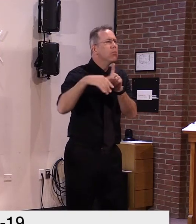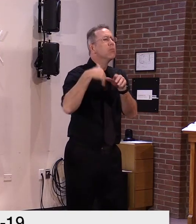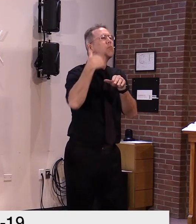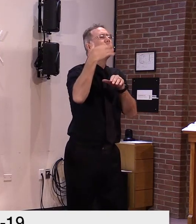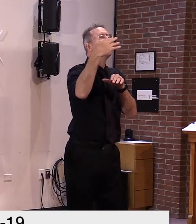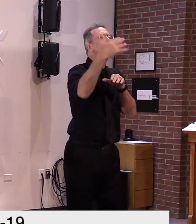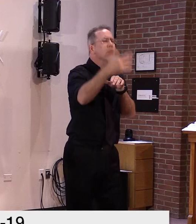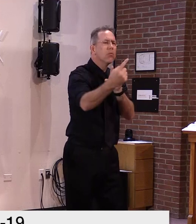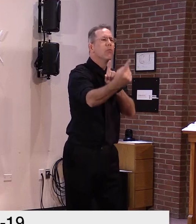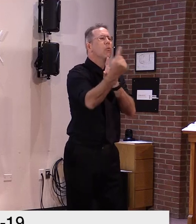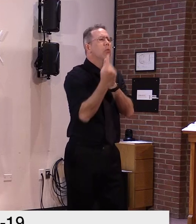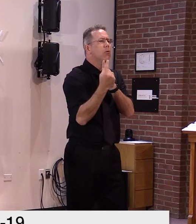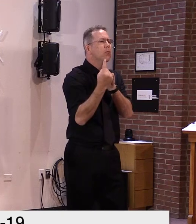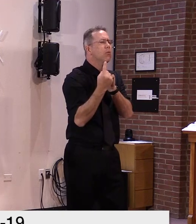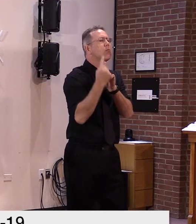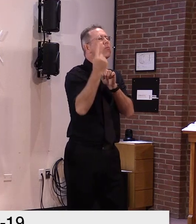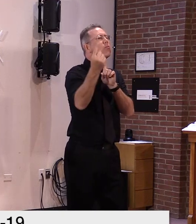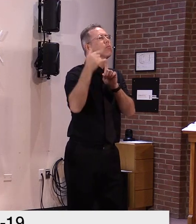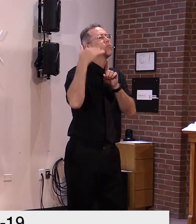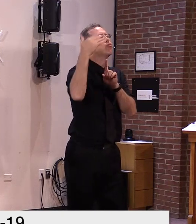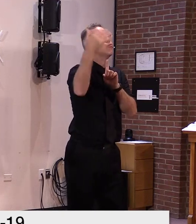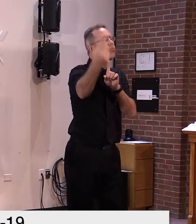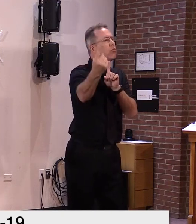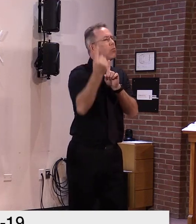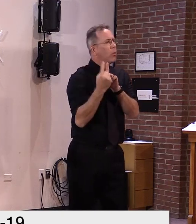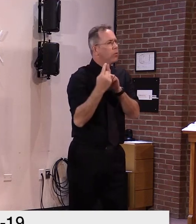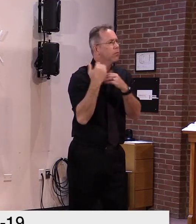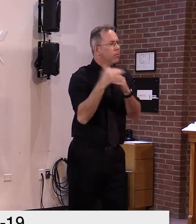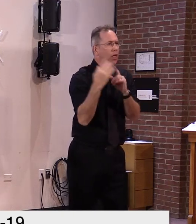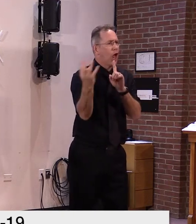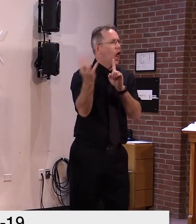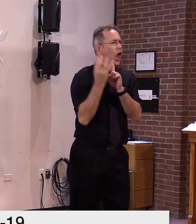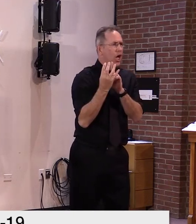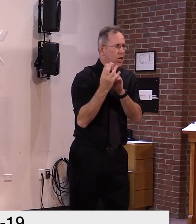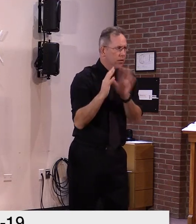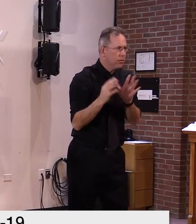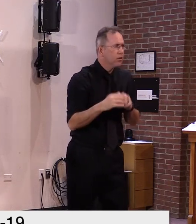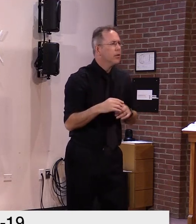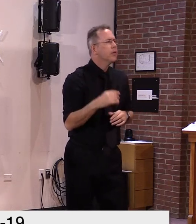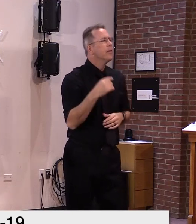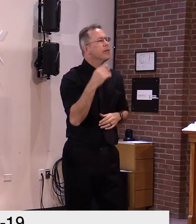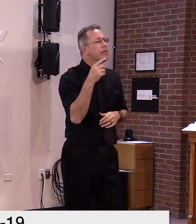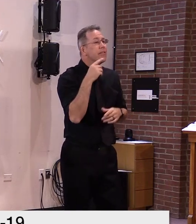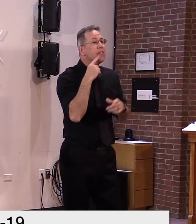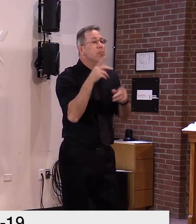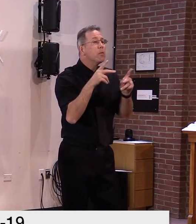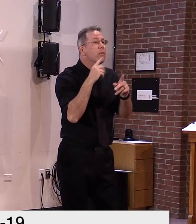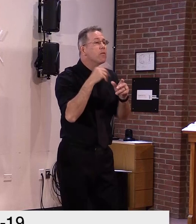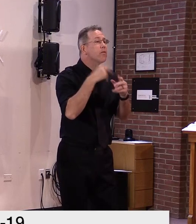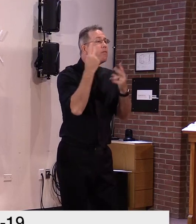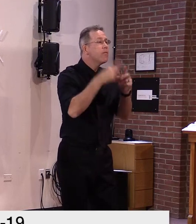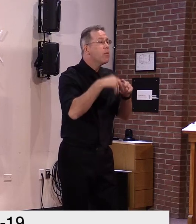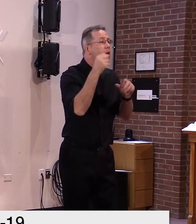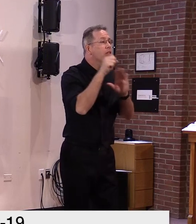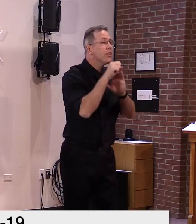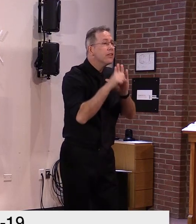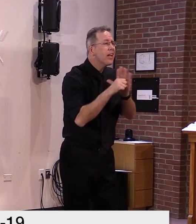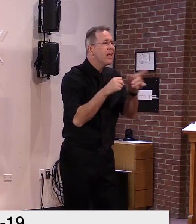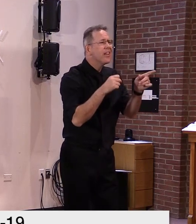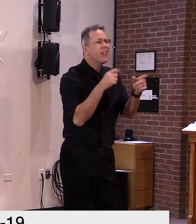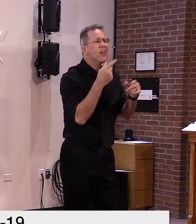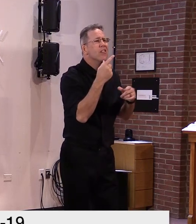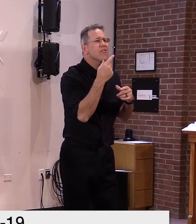any visitor prior to a visit. If you're coming from out of state and you're not in a green zone, the same sort